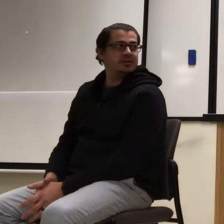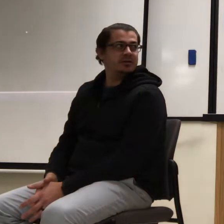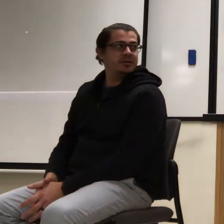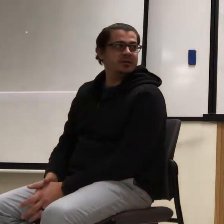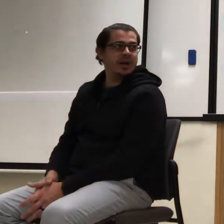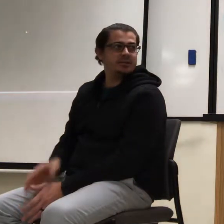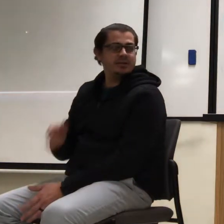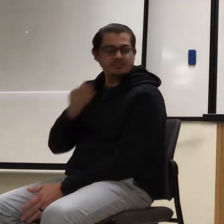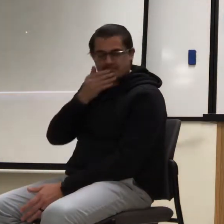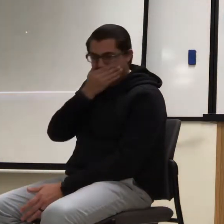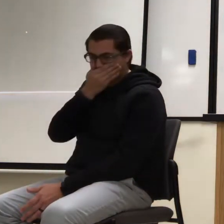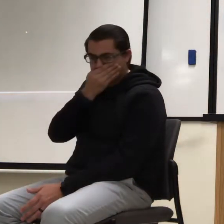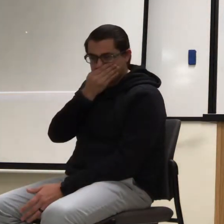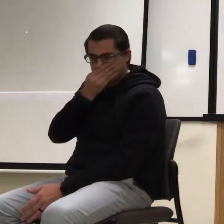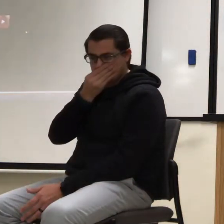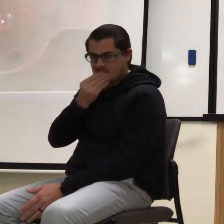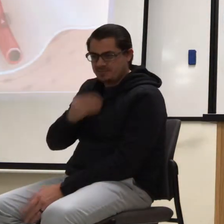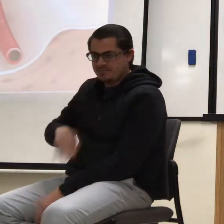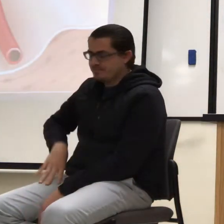Is there a closed captioning?